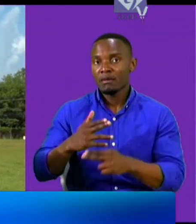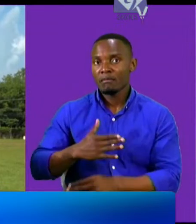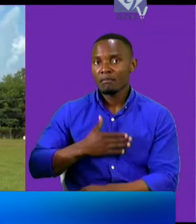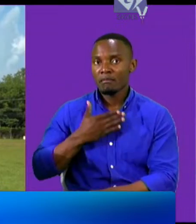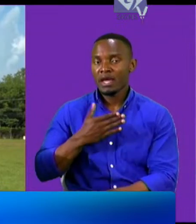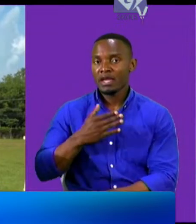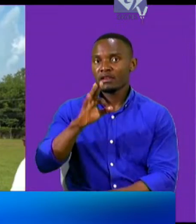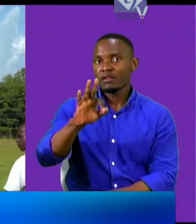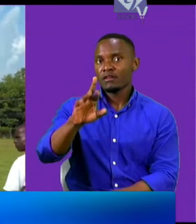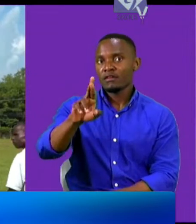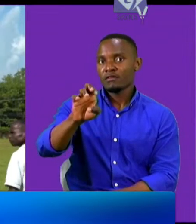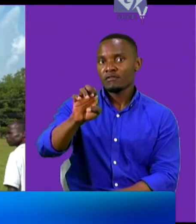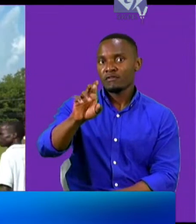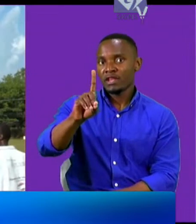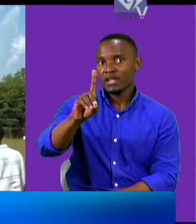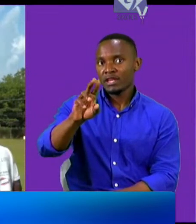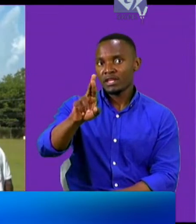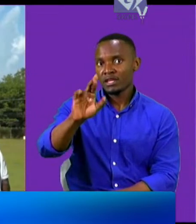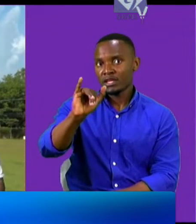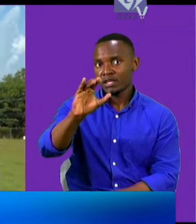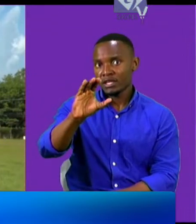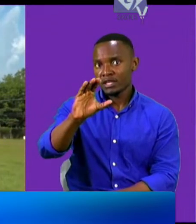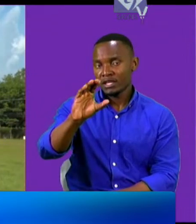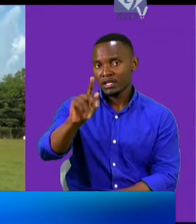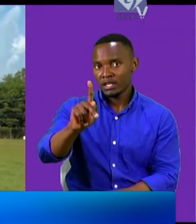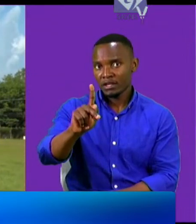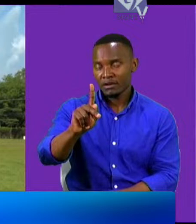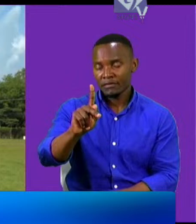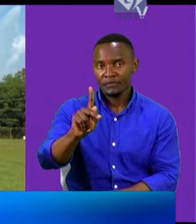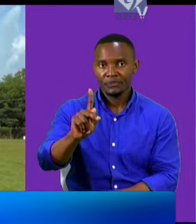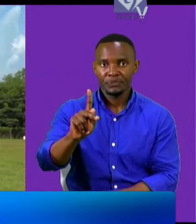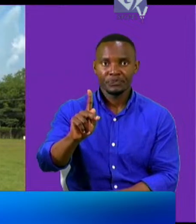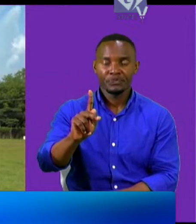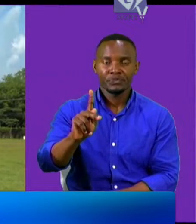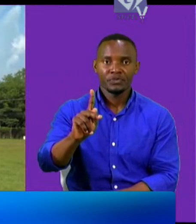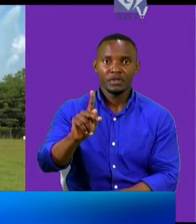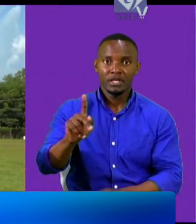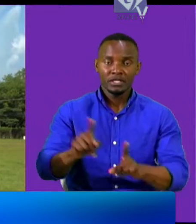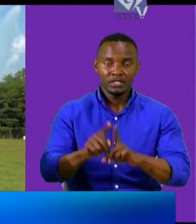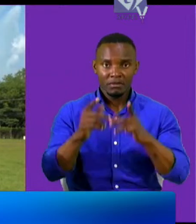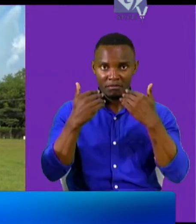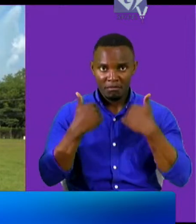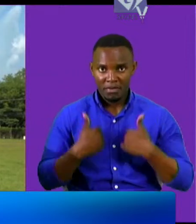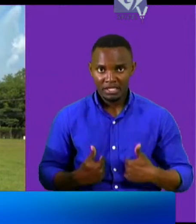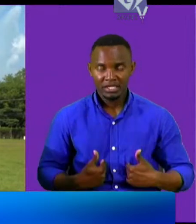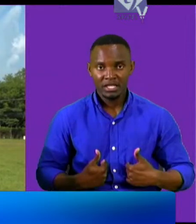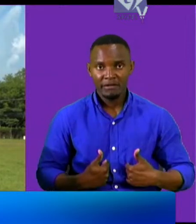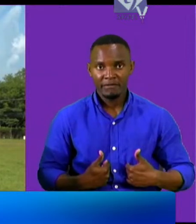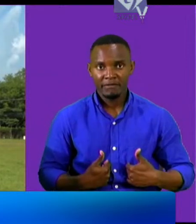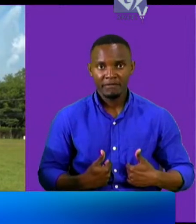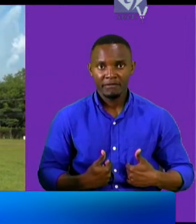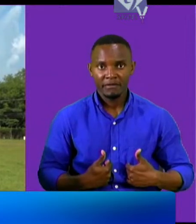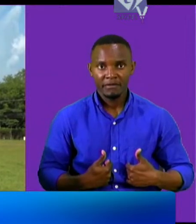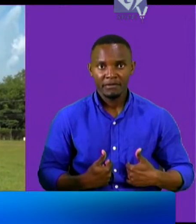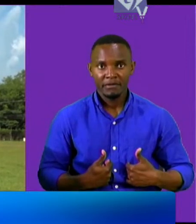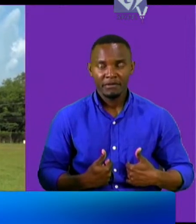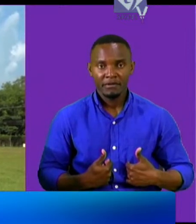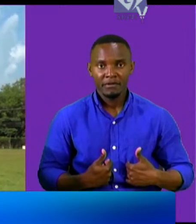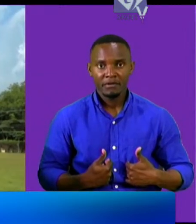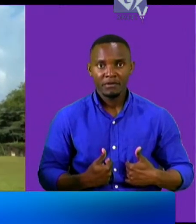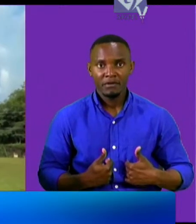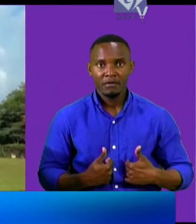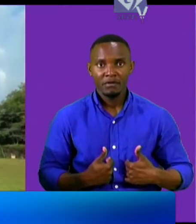Oyugidor, ambaye kwa ufupi naitwa Food. Na mimi kwa sasa nagombea